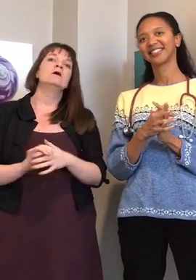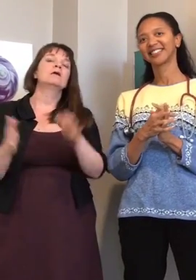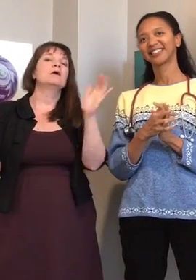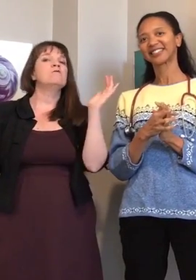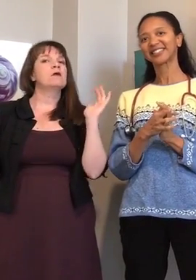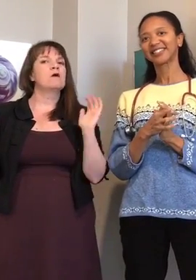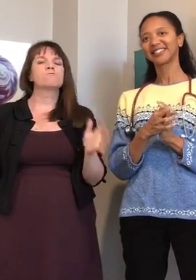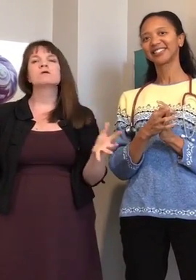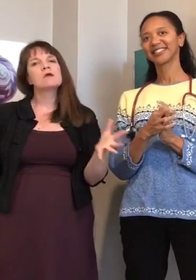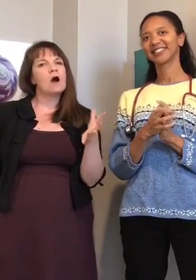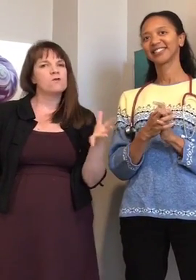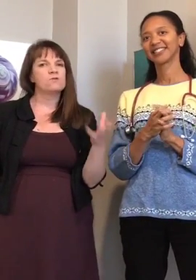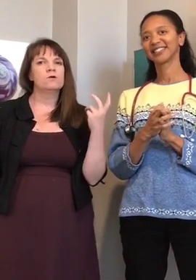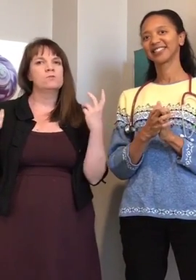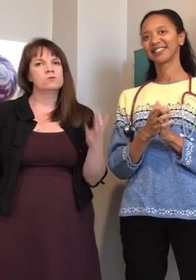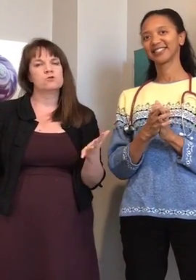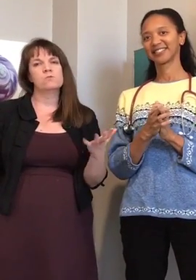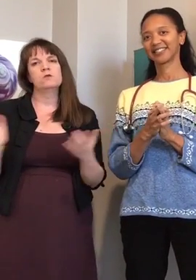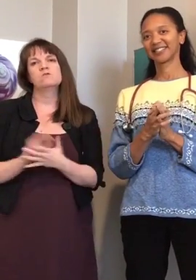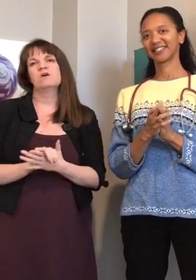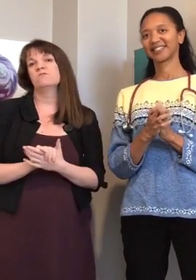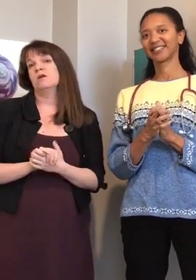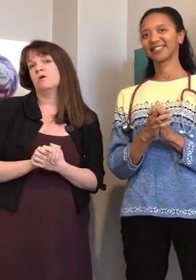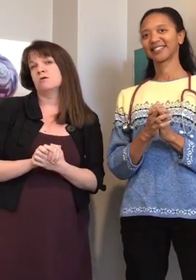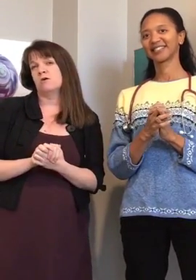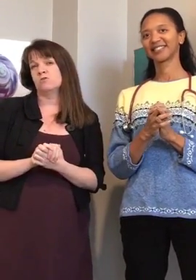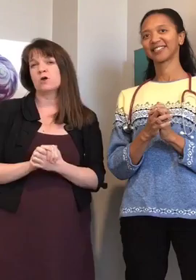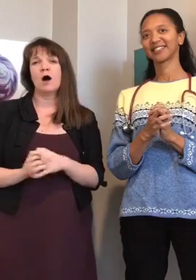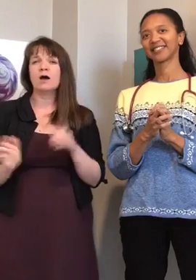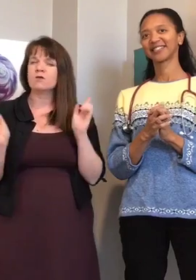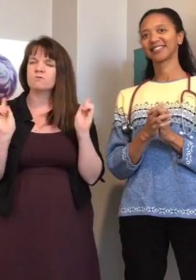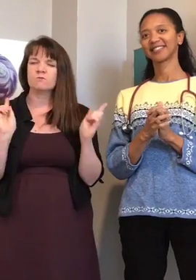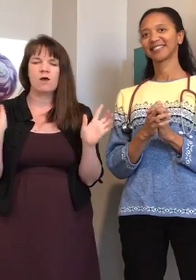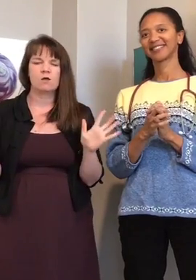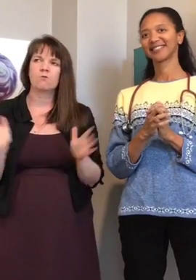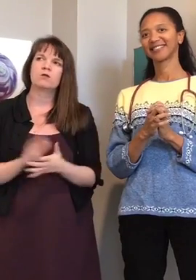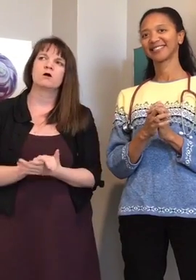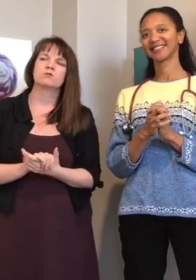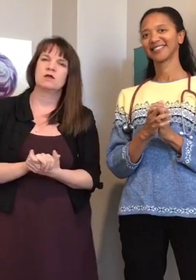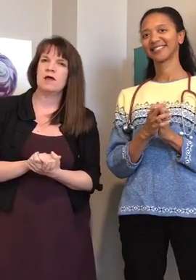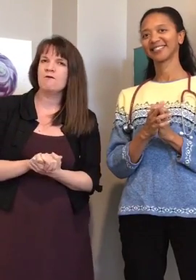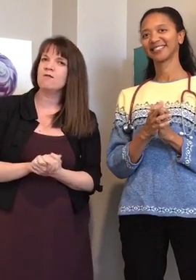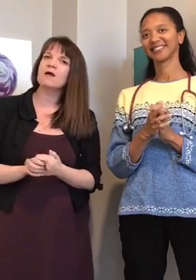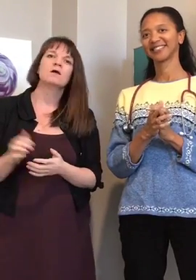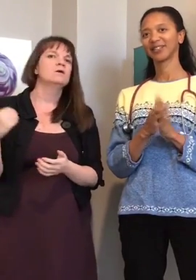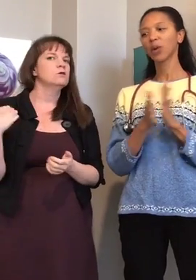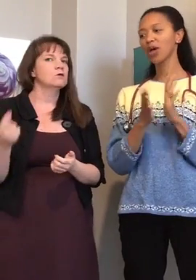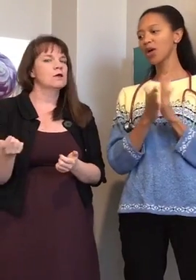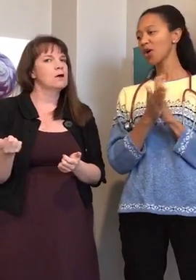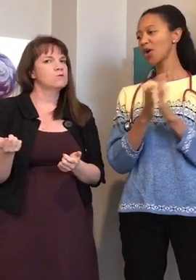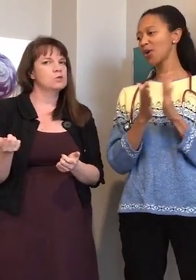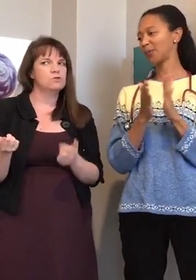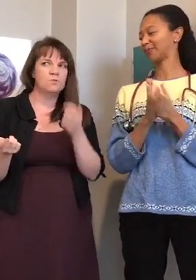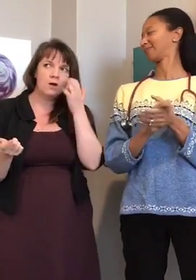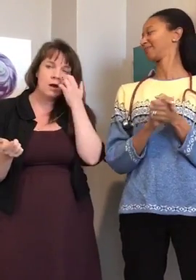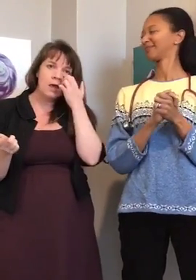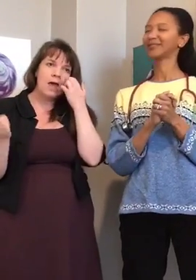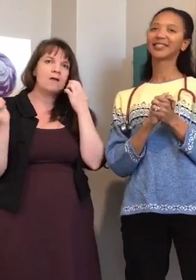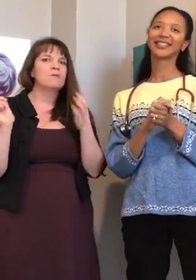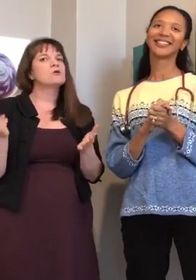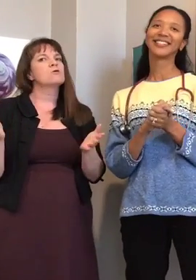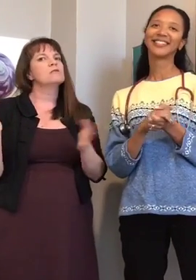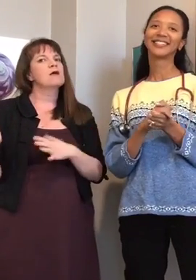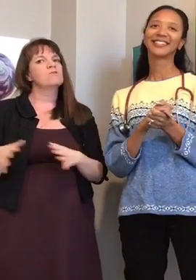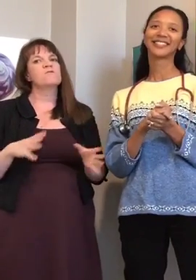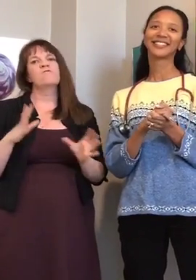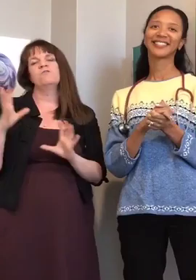Landings, giving a really awesome Determine Your Destiny Heart Health talk. I just had a great talk today at Aflac. You can come to the Juice Bar.